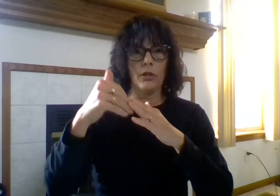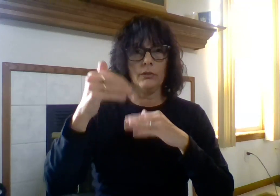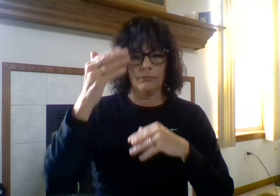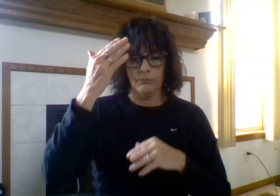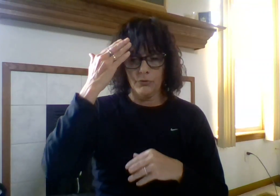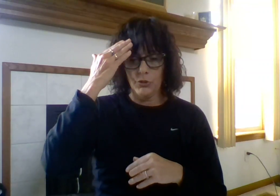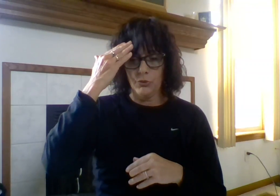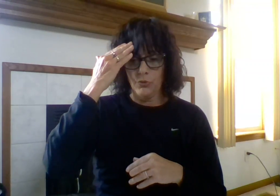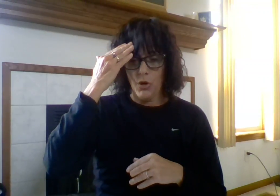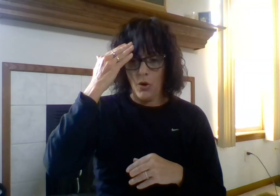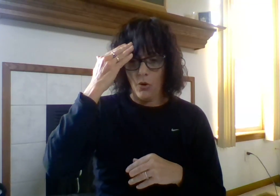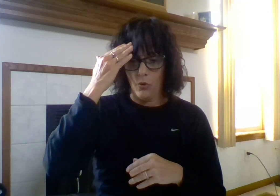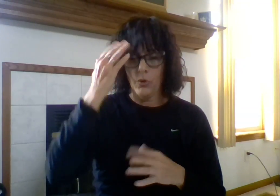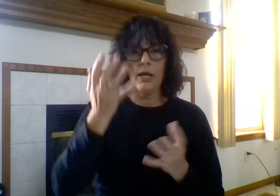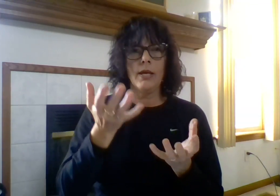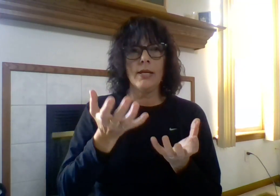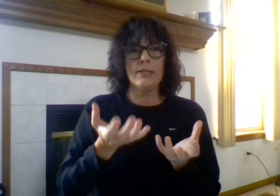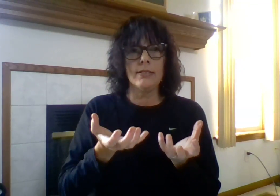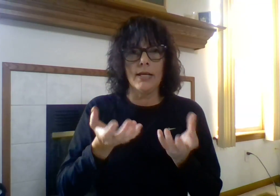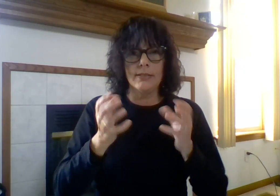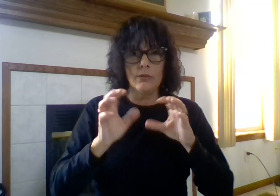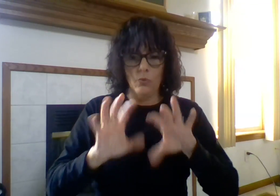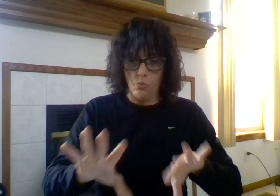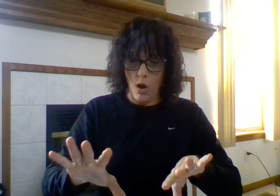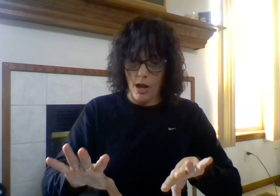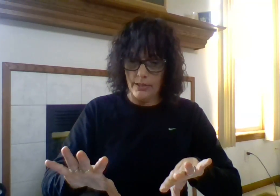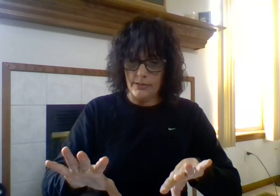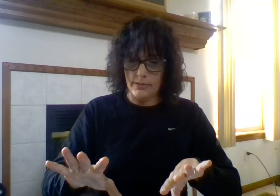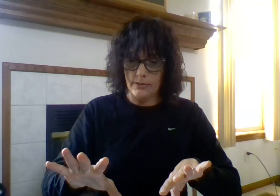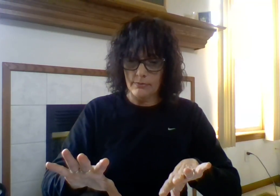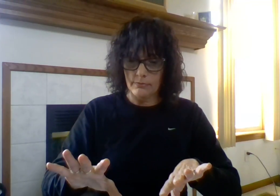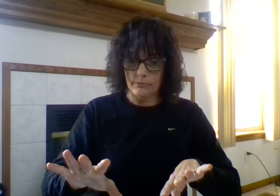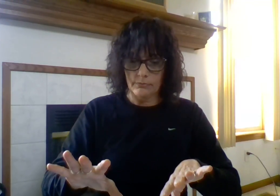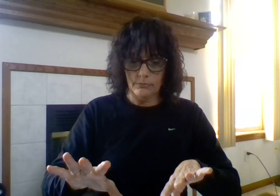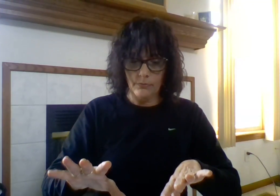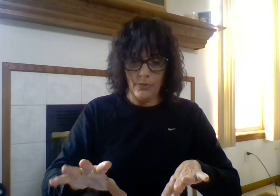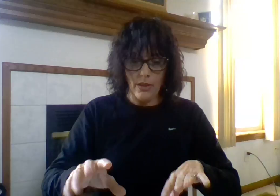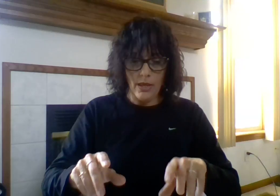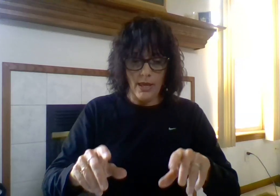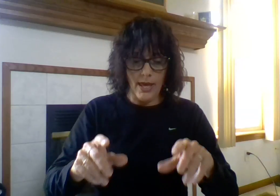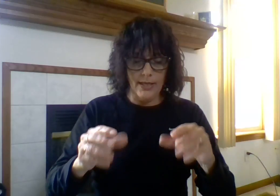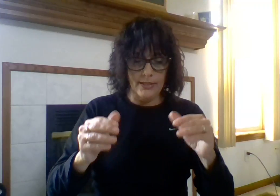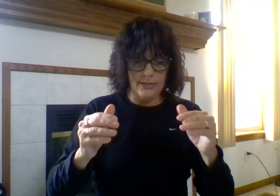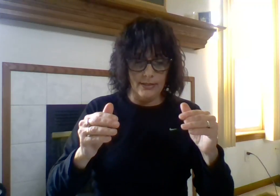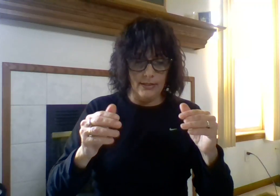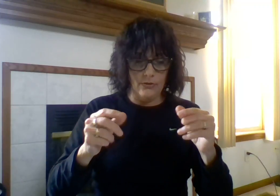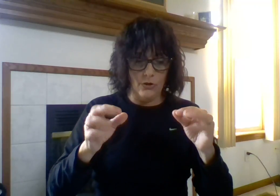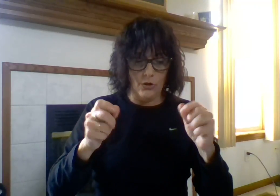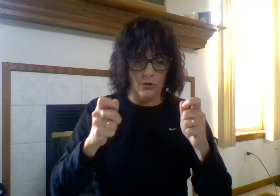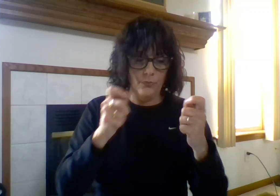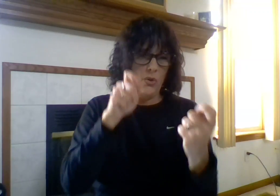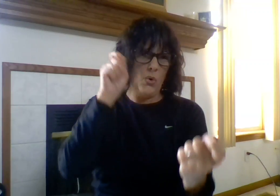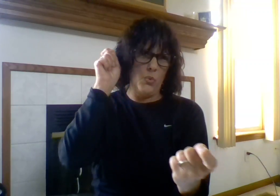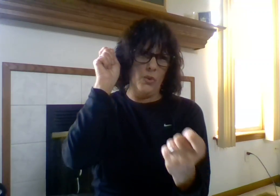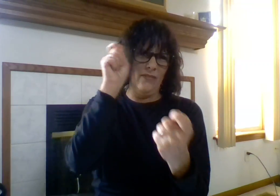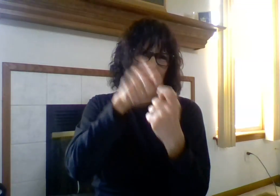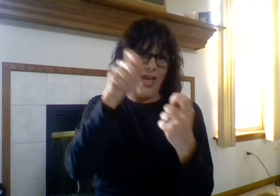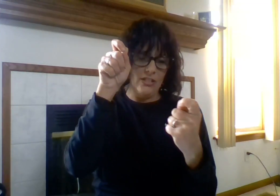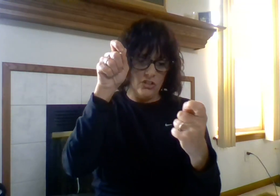Comfortable to know doesn't want, and it's either